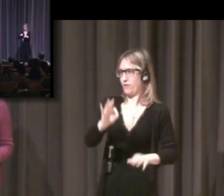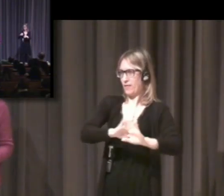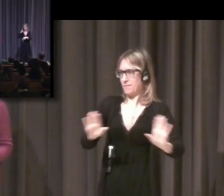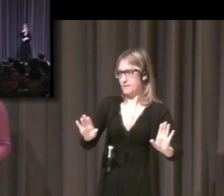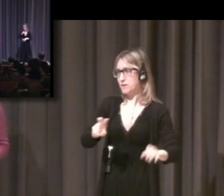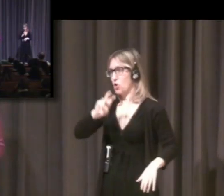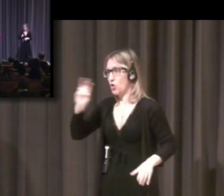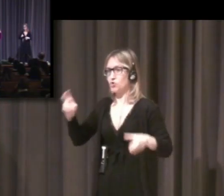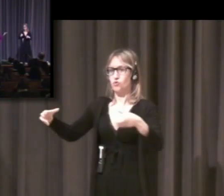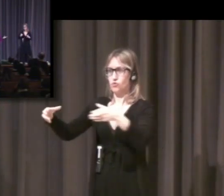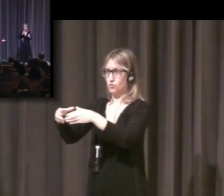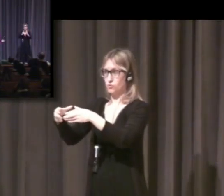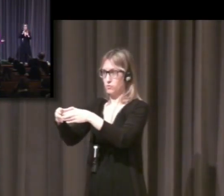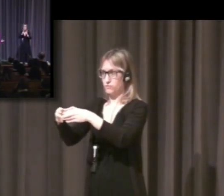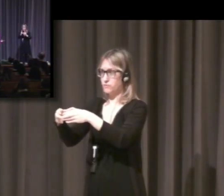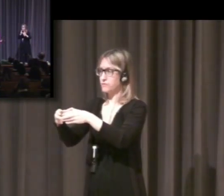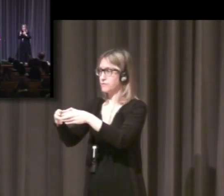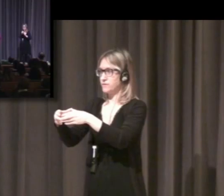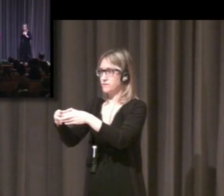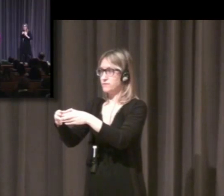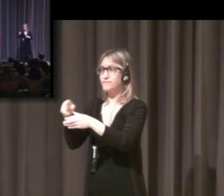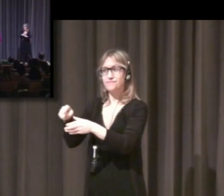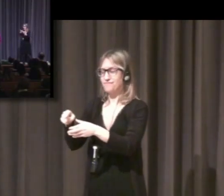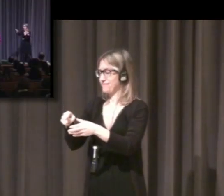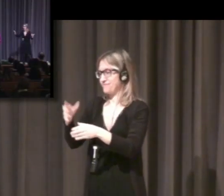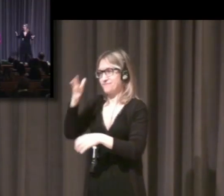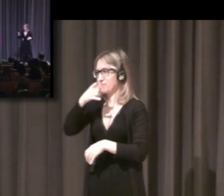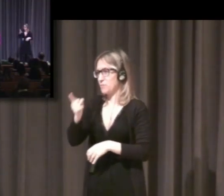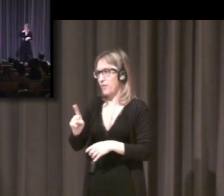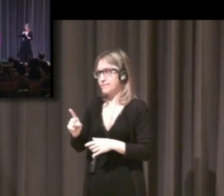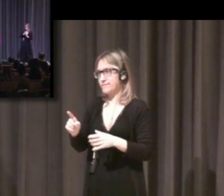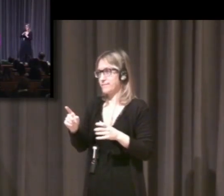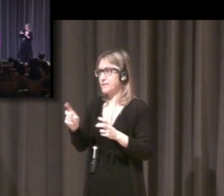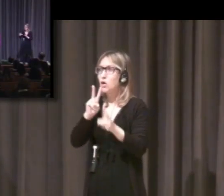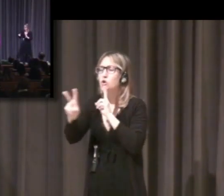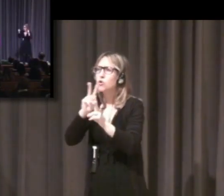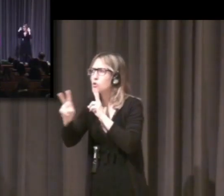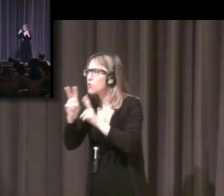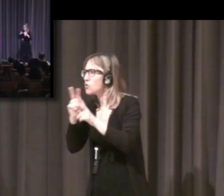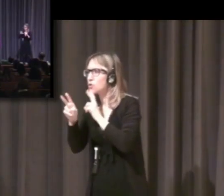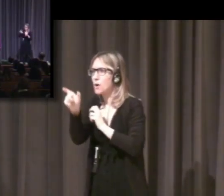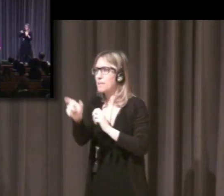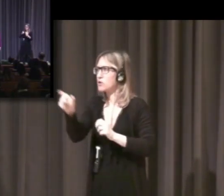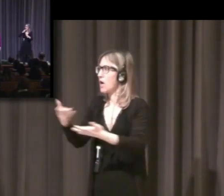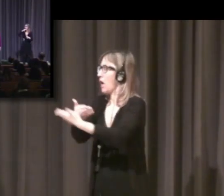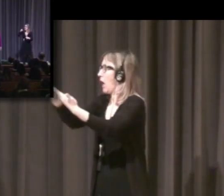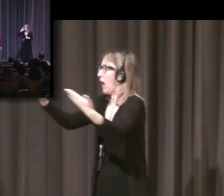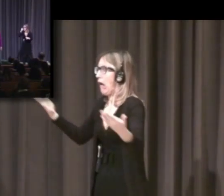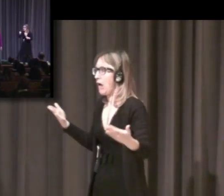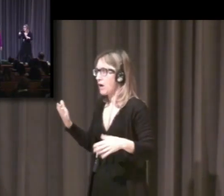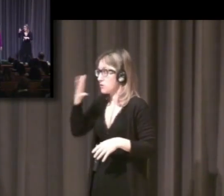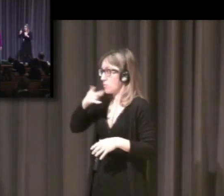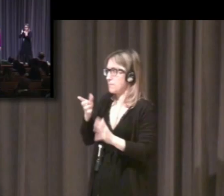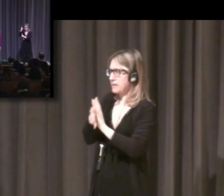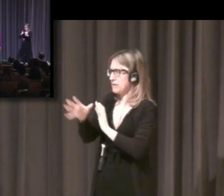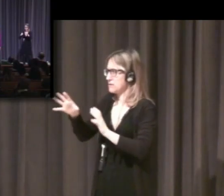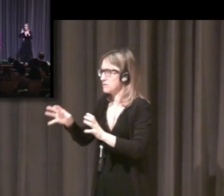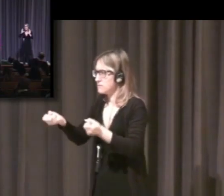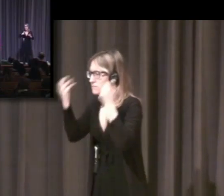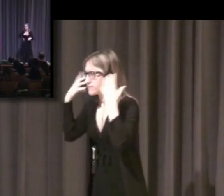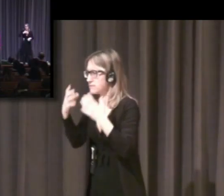strangers. The strangers have no idea what they're saying, and they don't know what the stranger's saying to them. But they can have conversations with